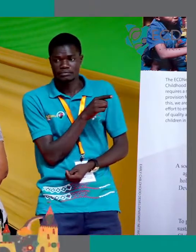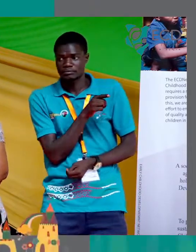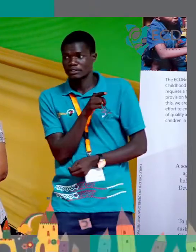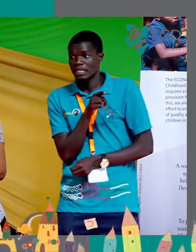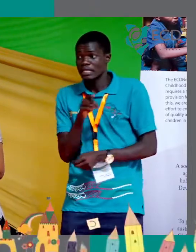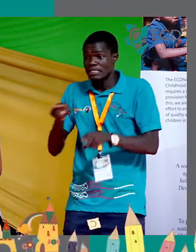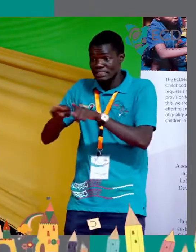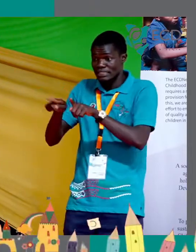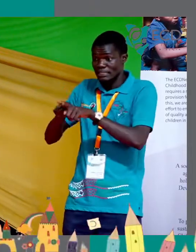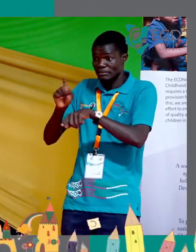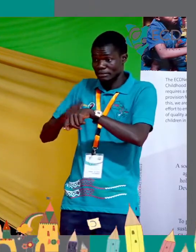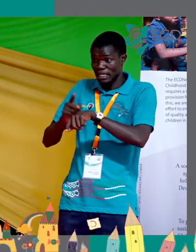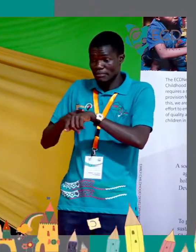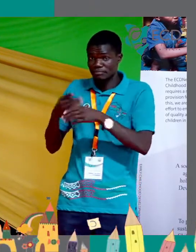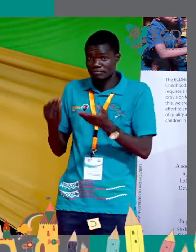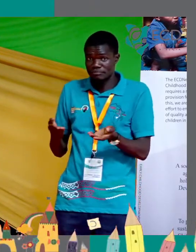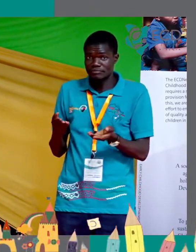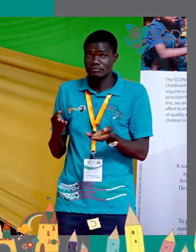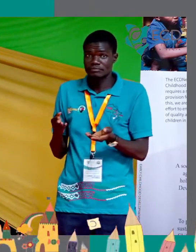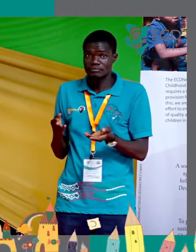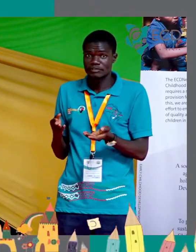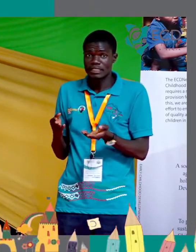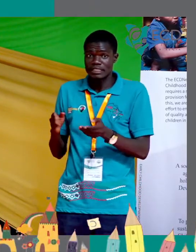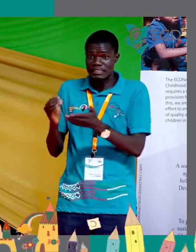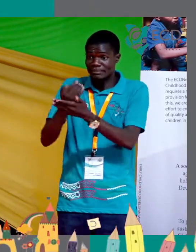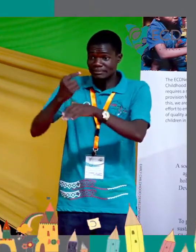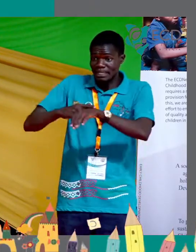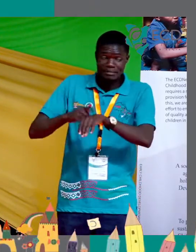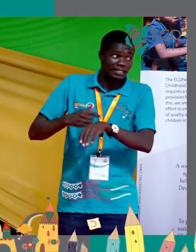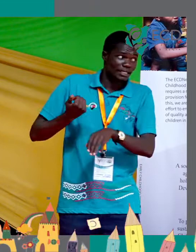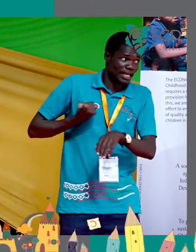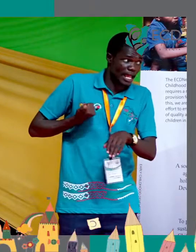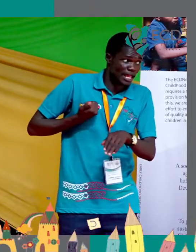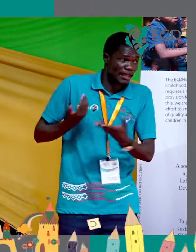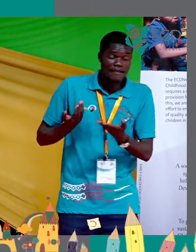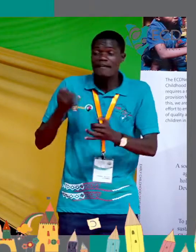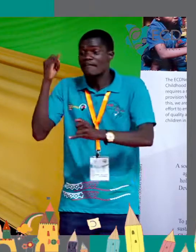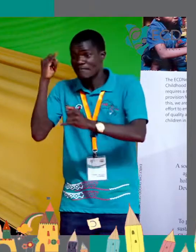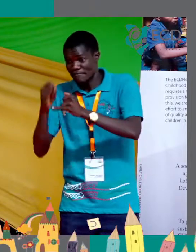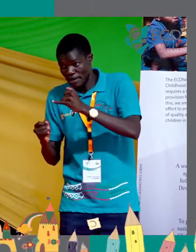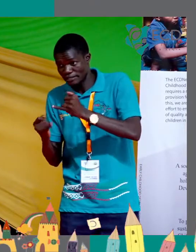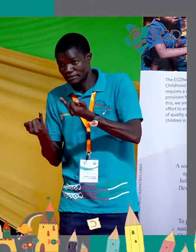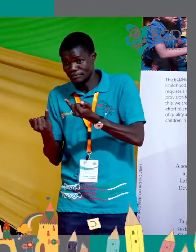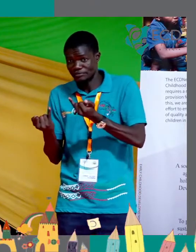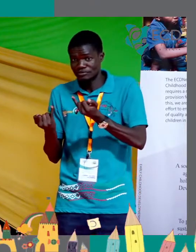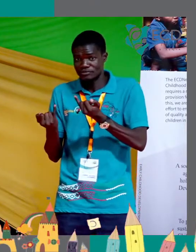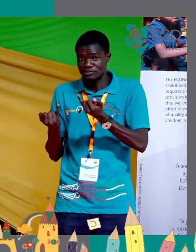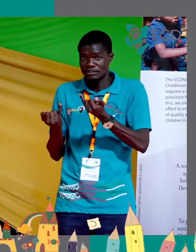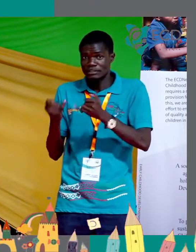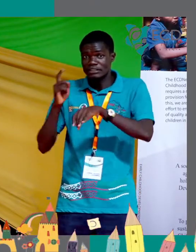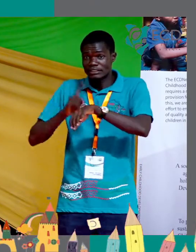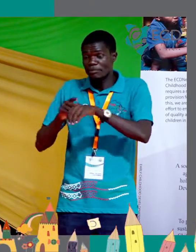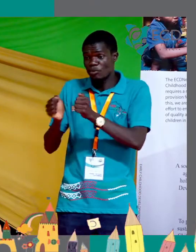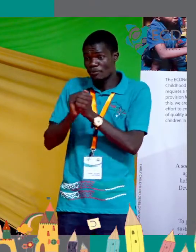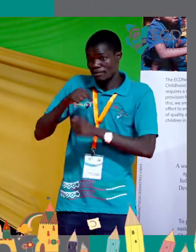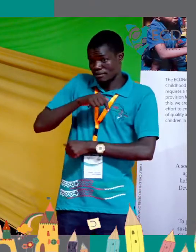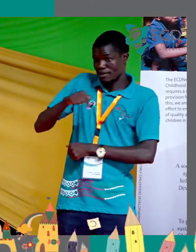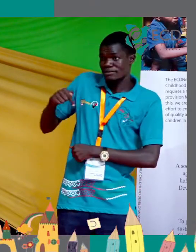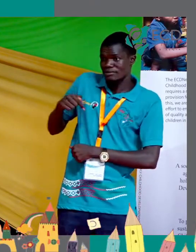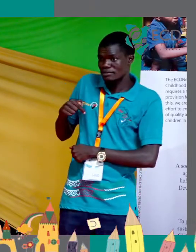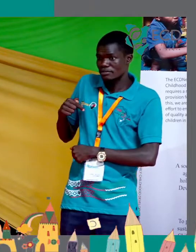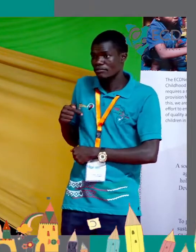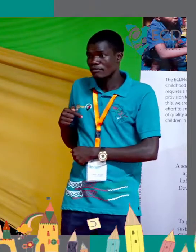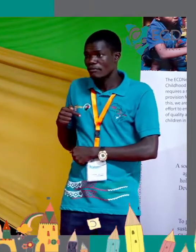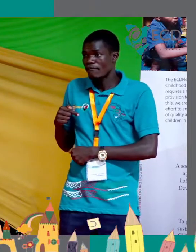And then as you bring this, sometimes the girl has also attempted, but finally they'll still give birth when they're with us.